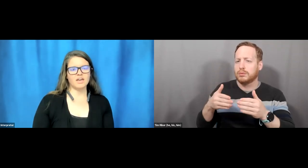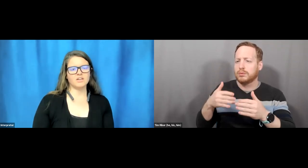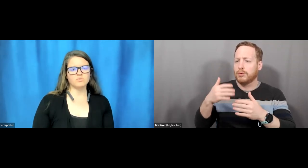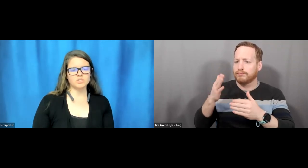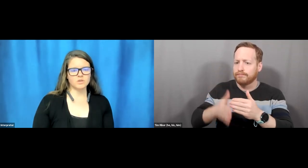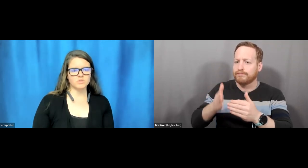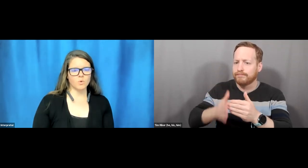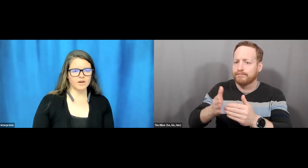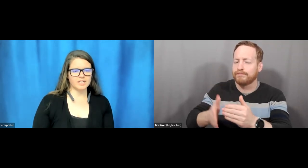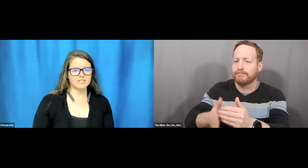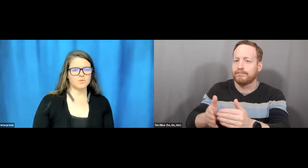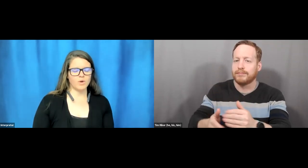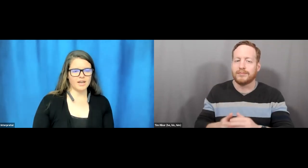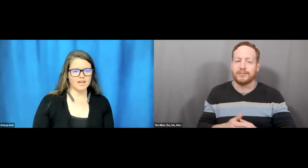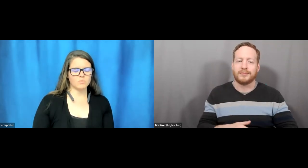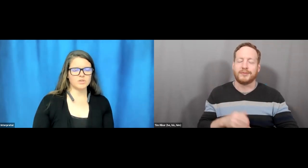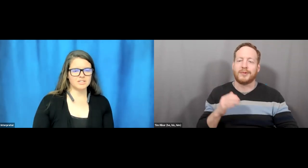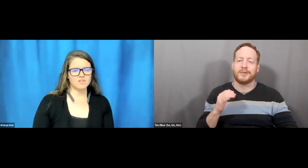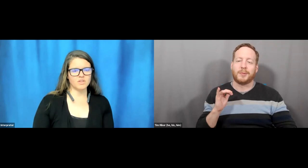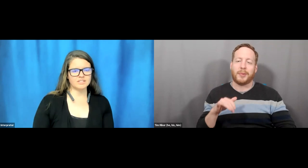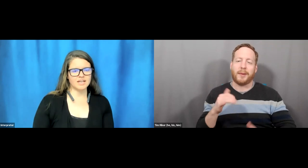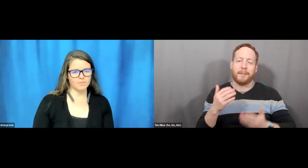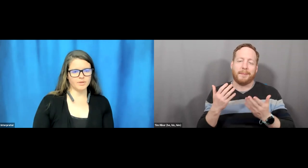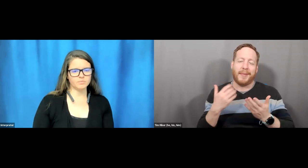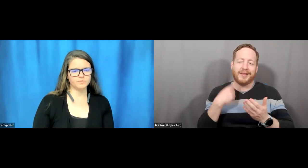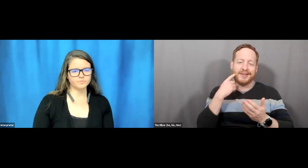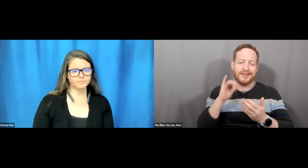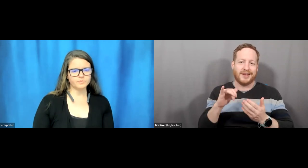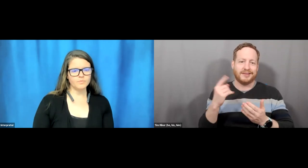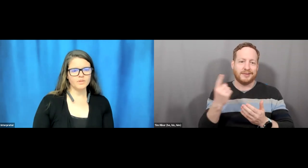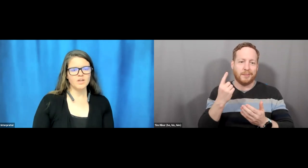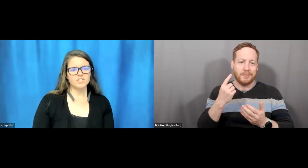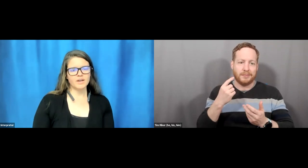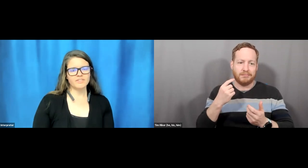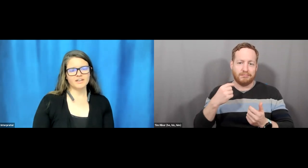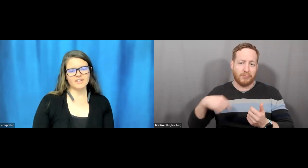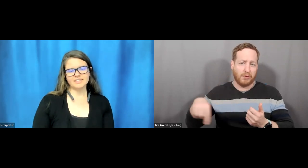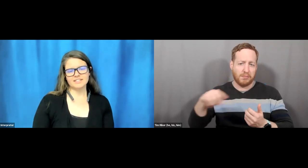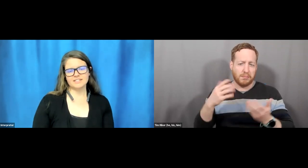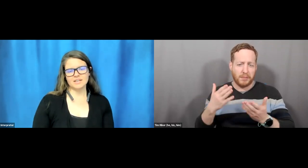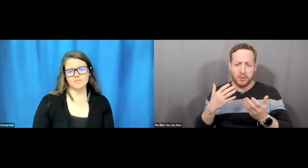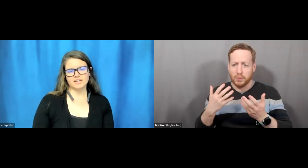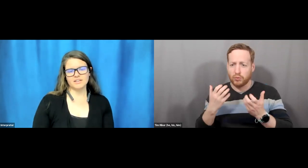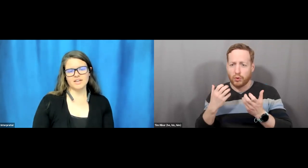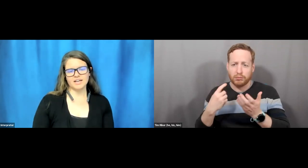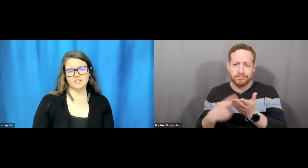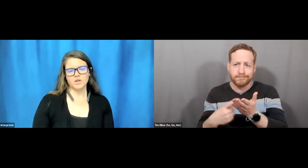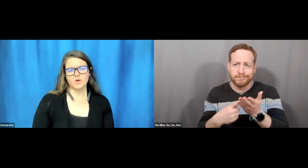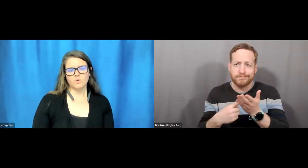and results-oriented way, and we're seeing things happen. So I think that's something that if